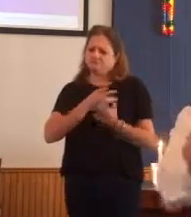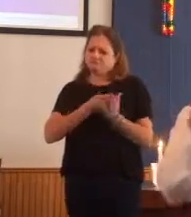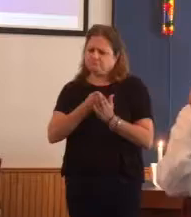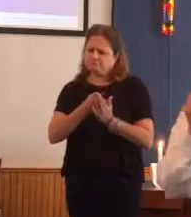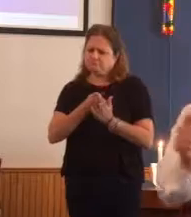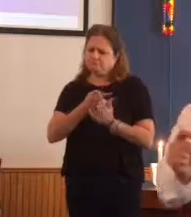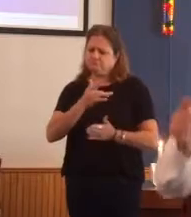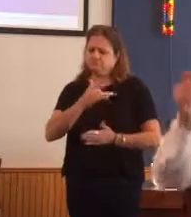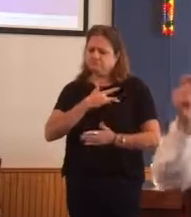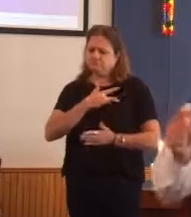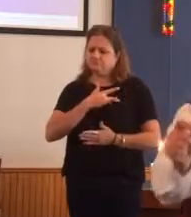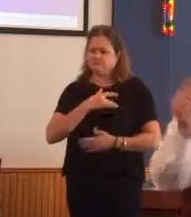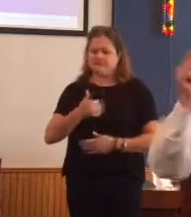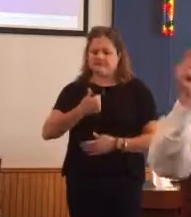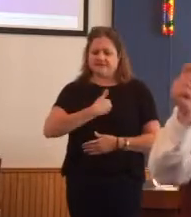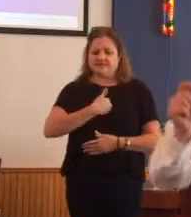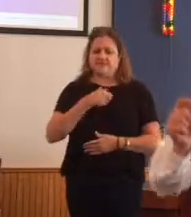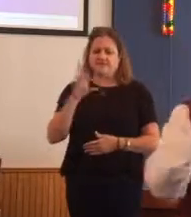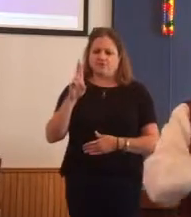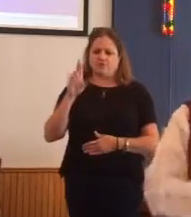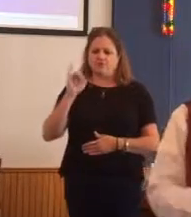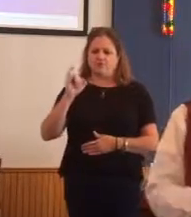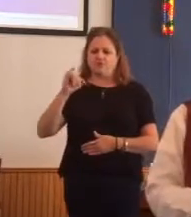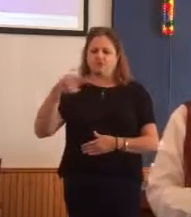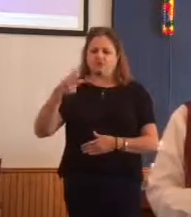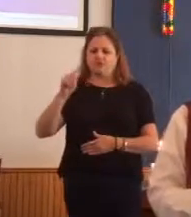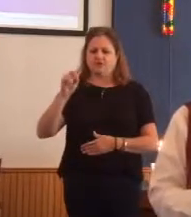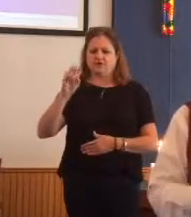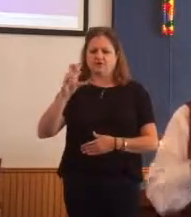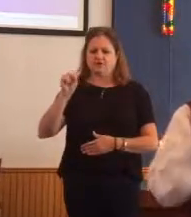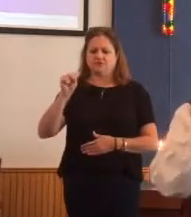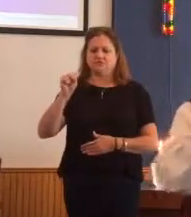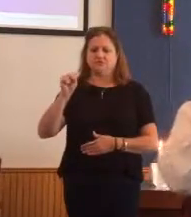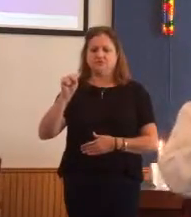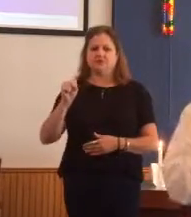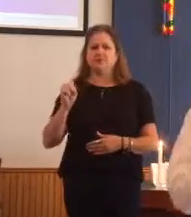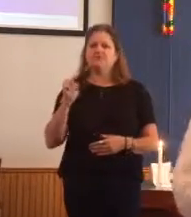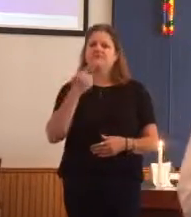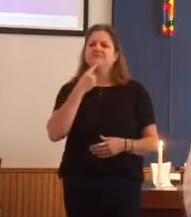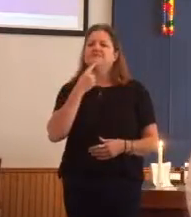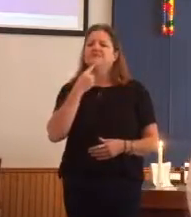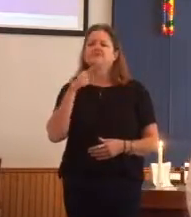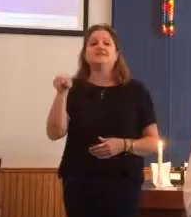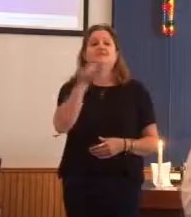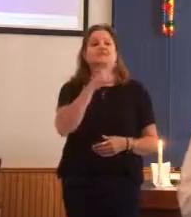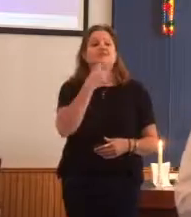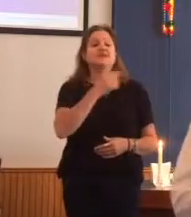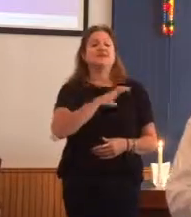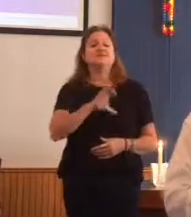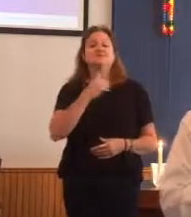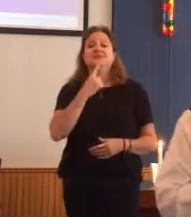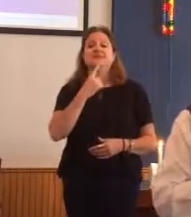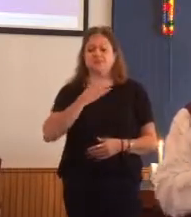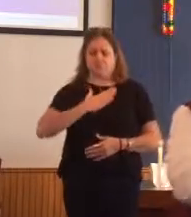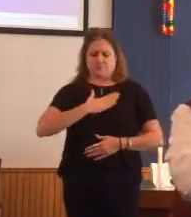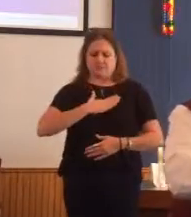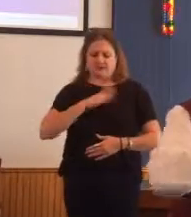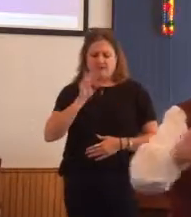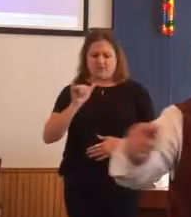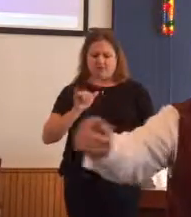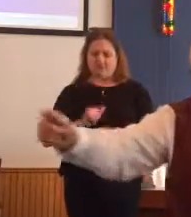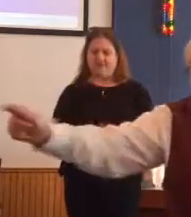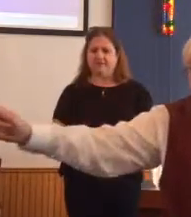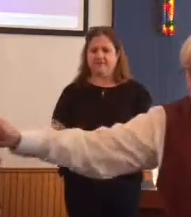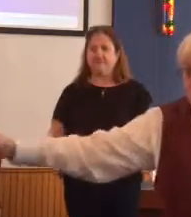There's only one way to be Christian, and it's my way. And